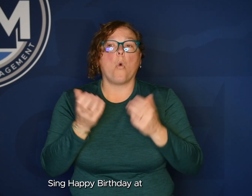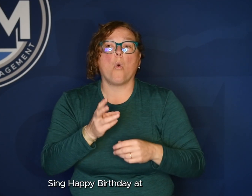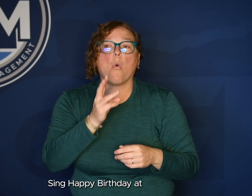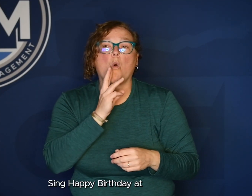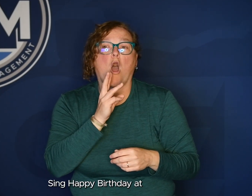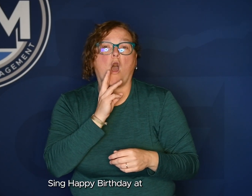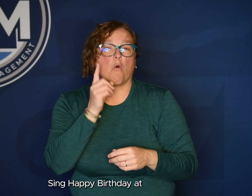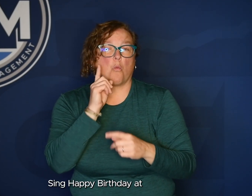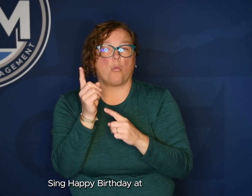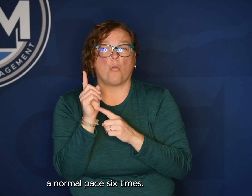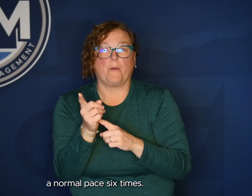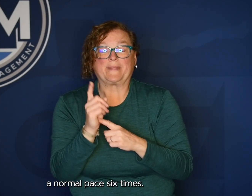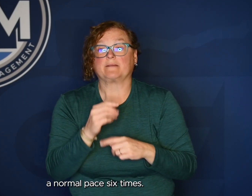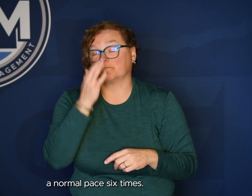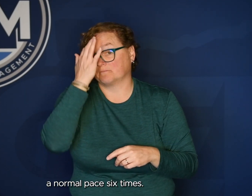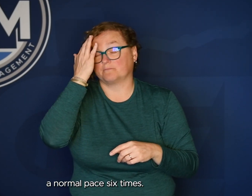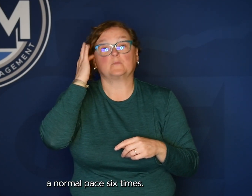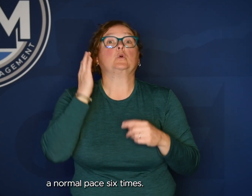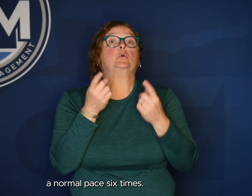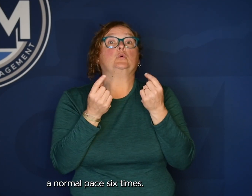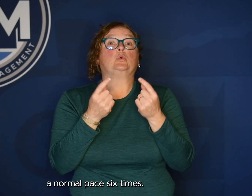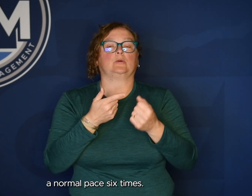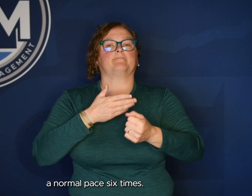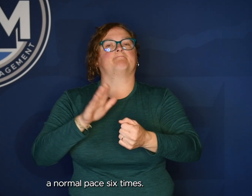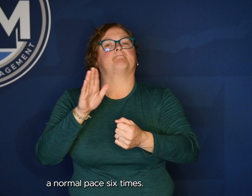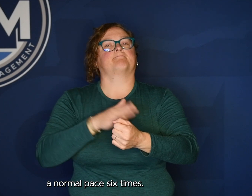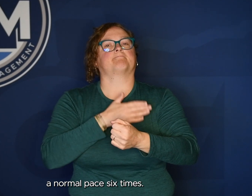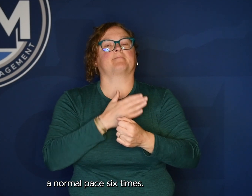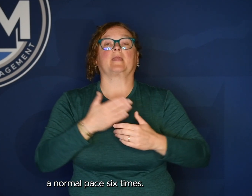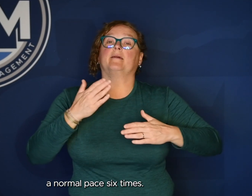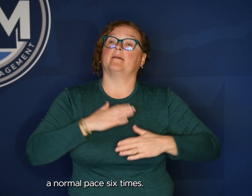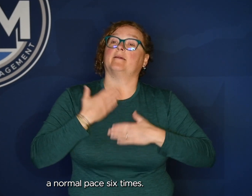Sing Happy Birthday at a normal pace 6 times.